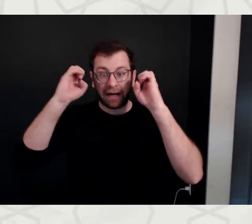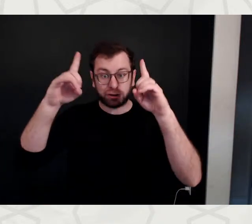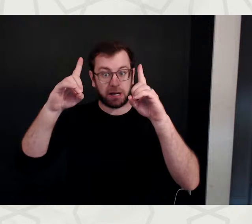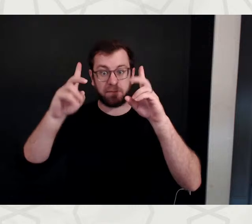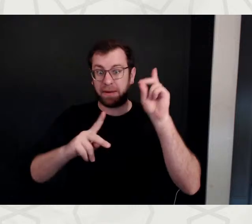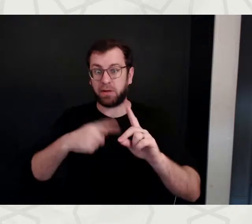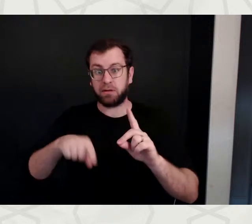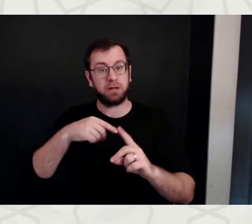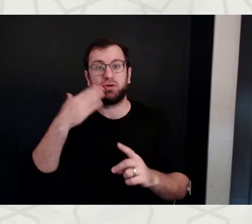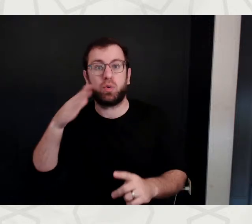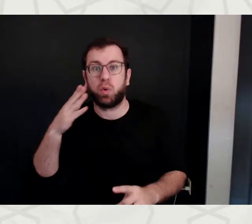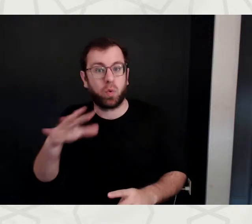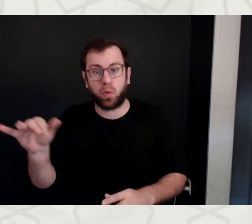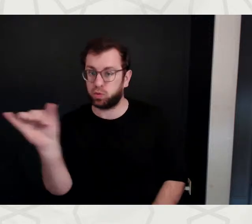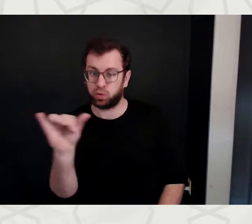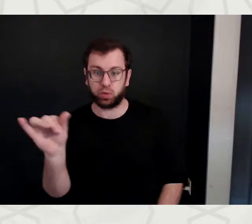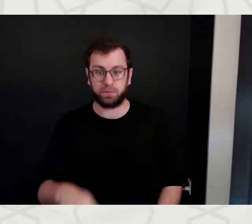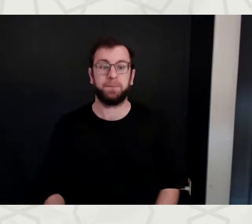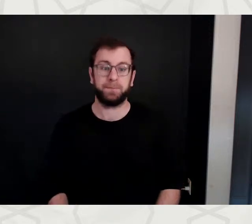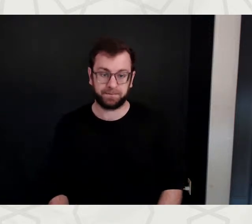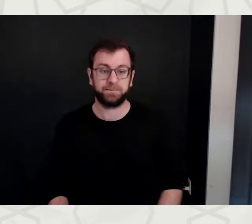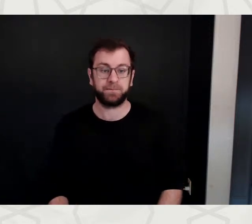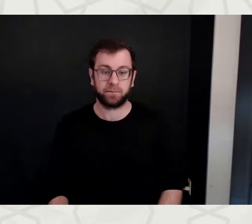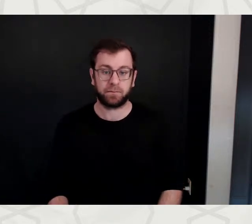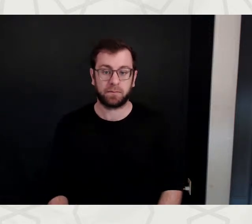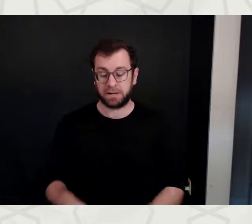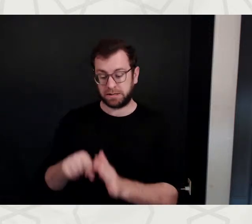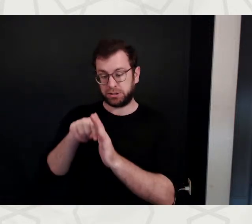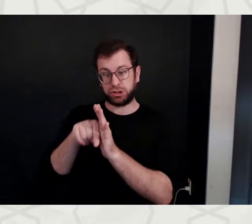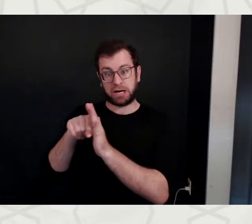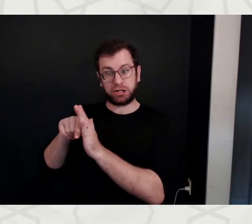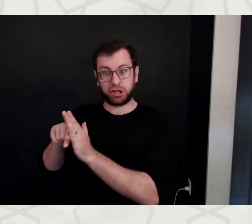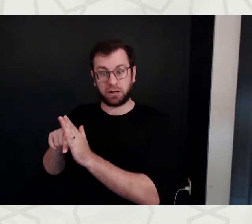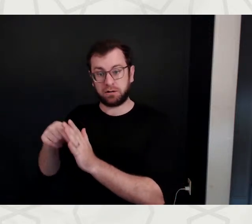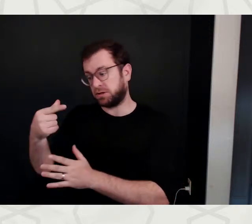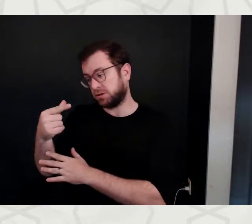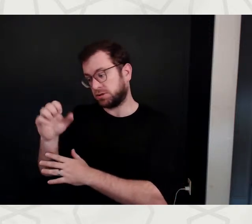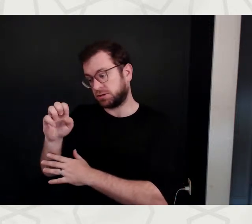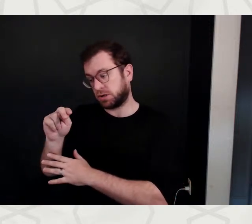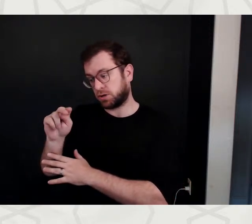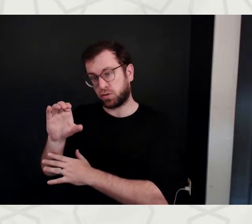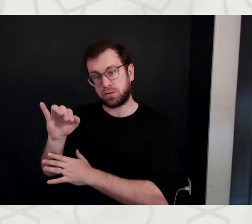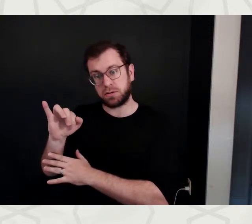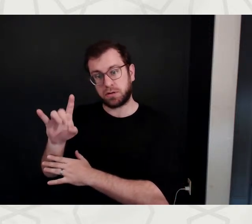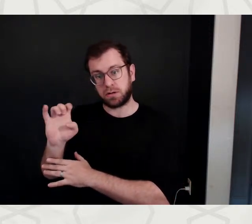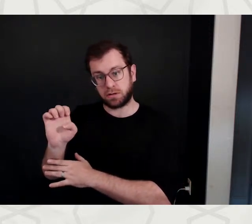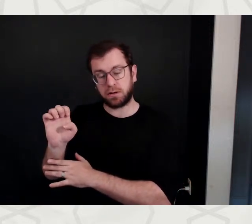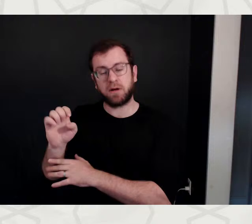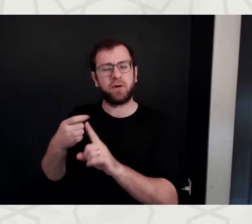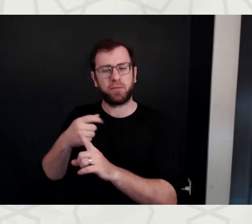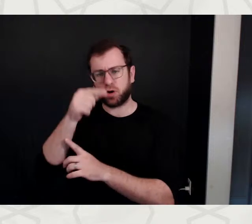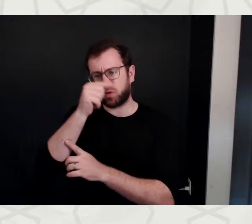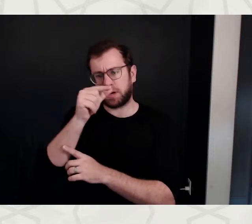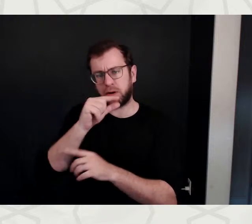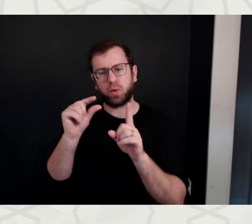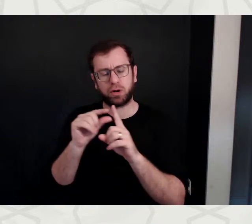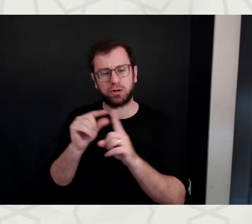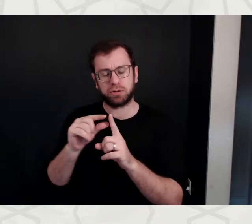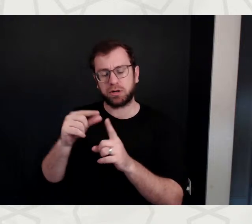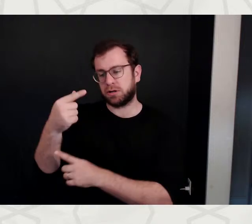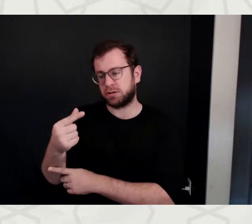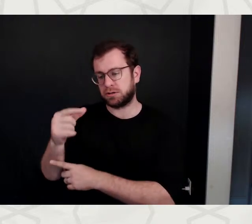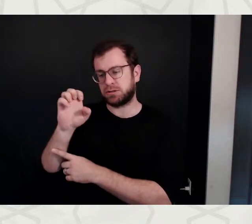people. Genocide comes from the Greek word genos, which means